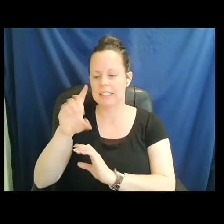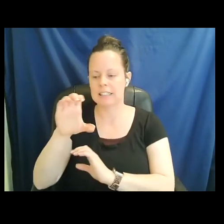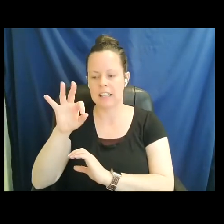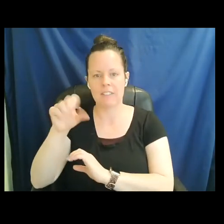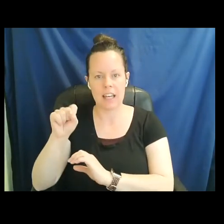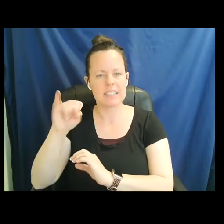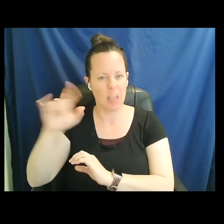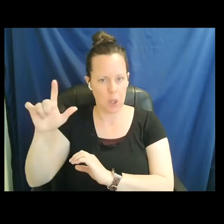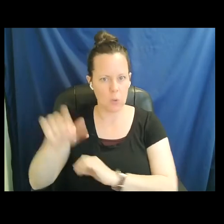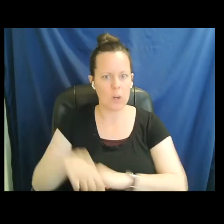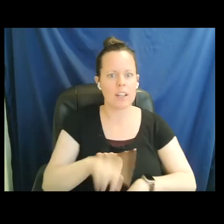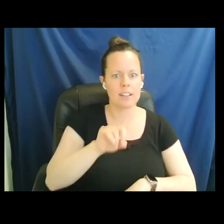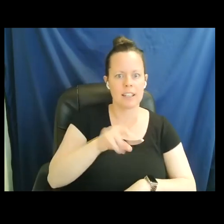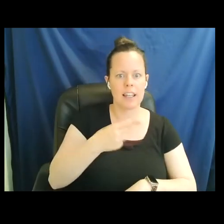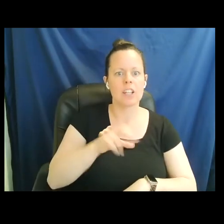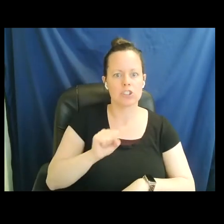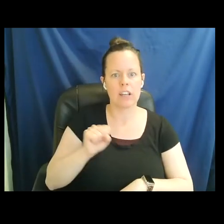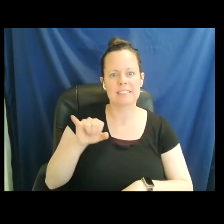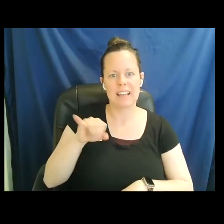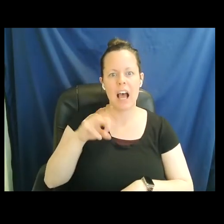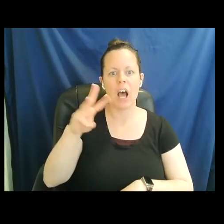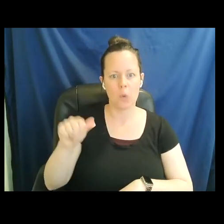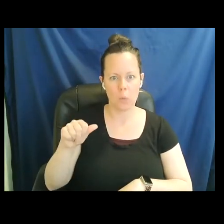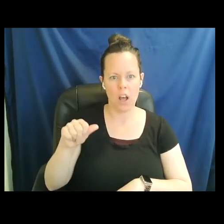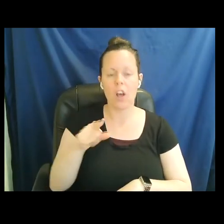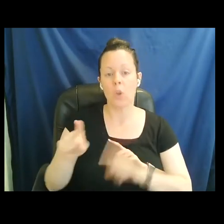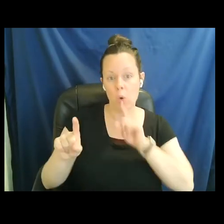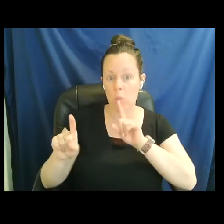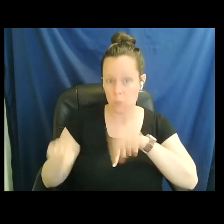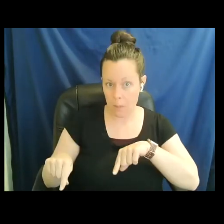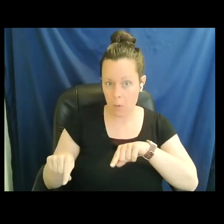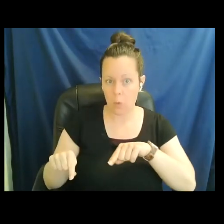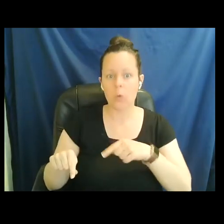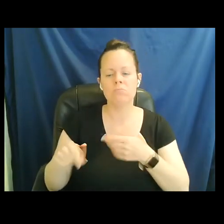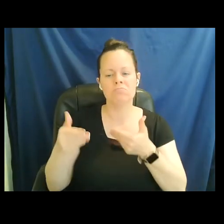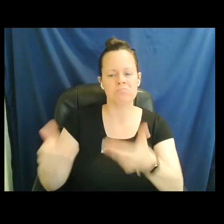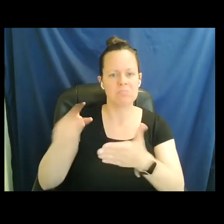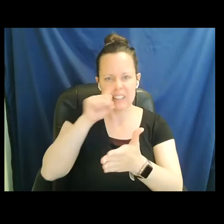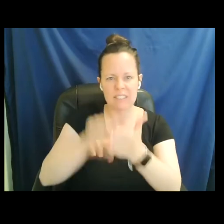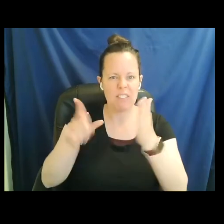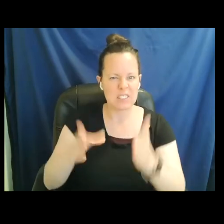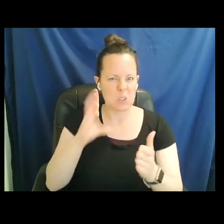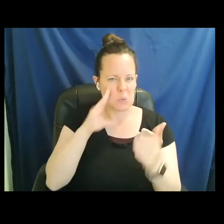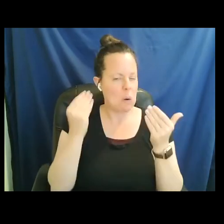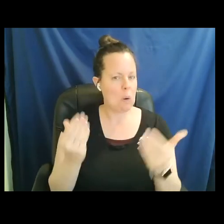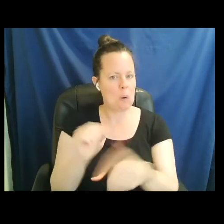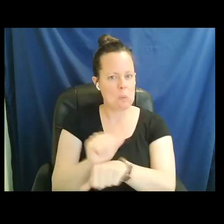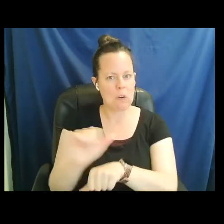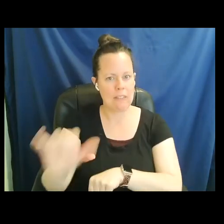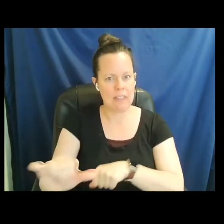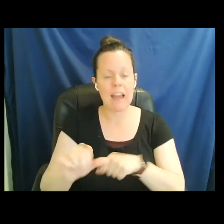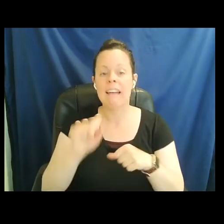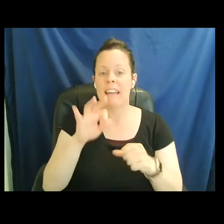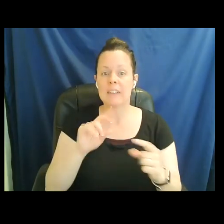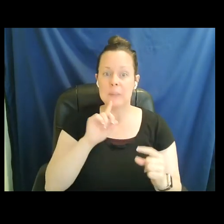is Iowa. You just have to report and then let the investigators do their work. If it's a more severe case where